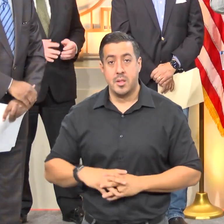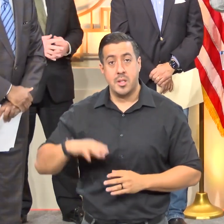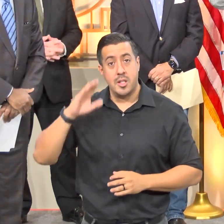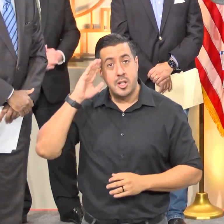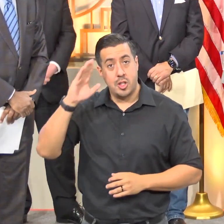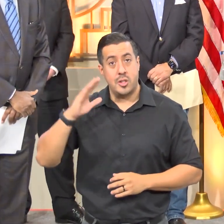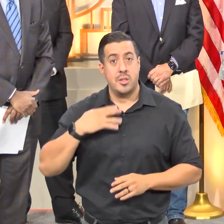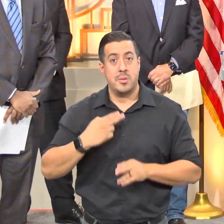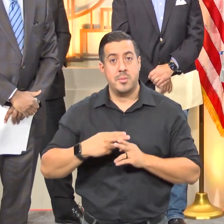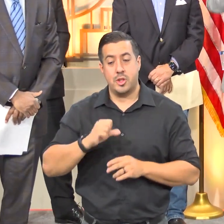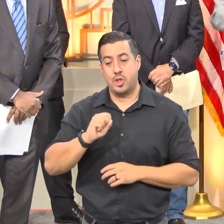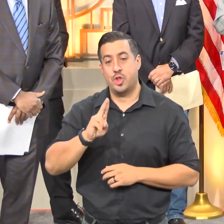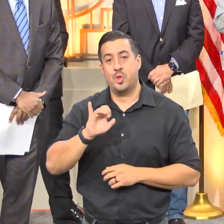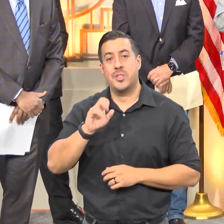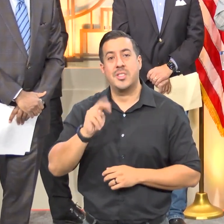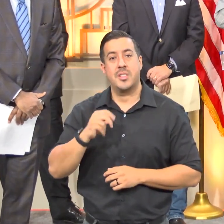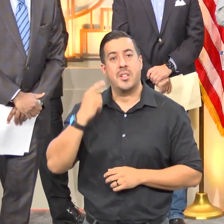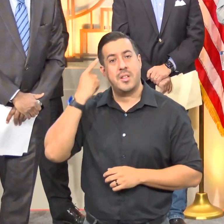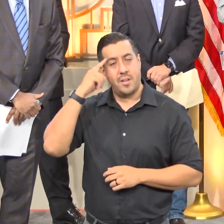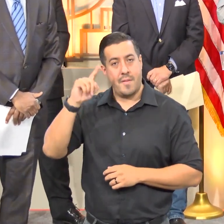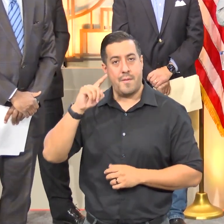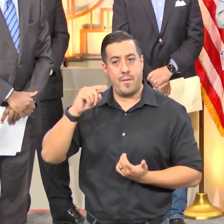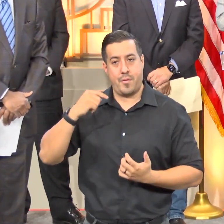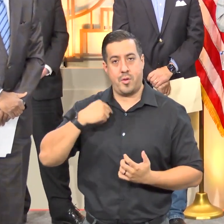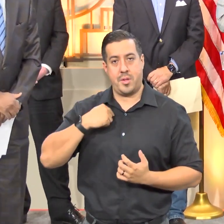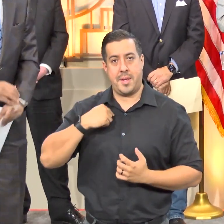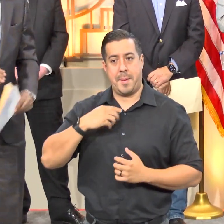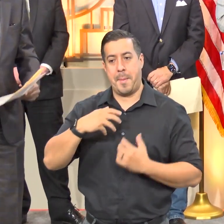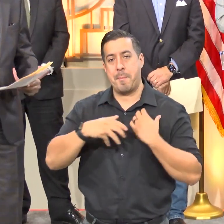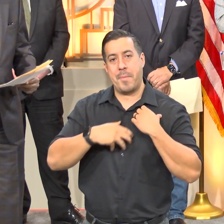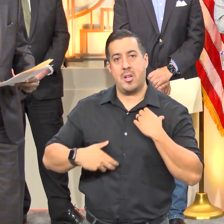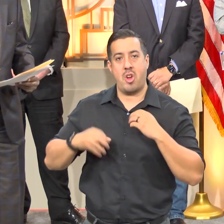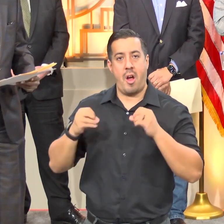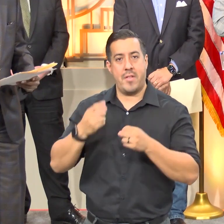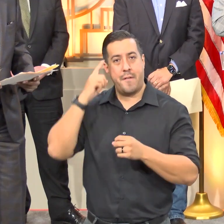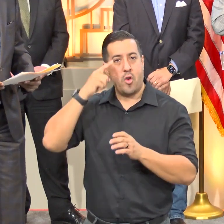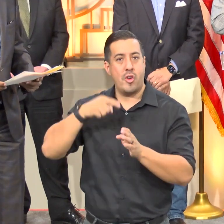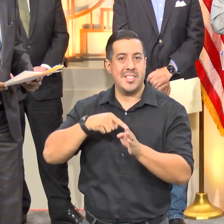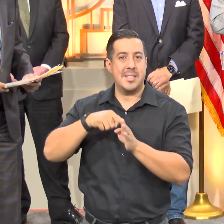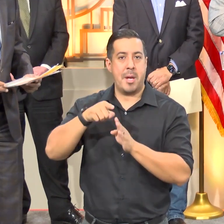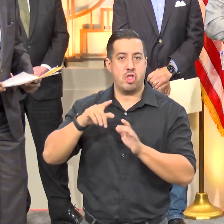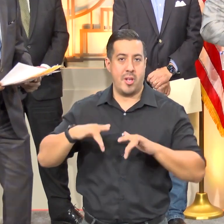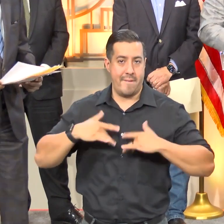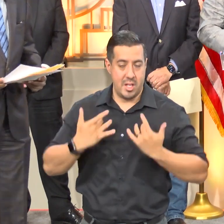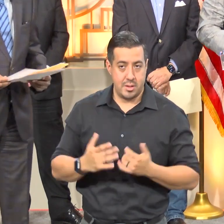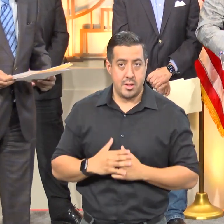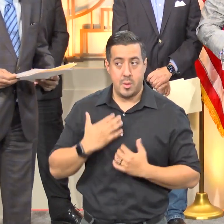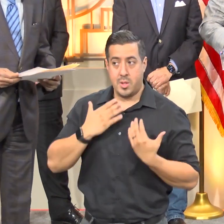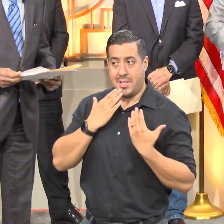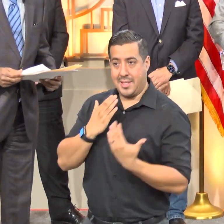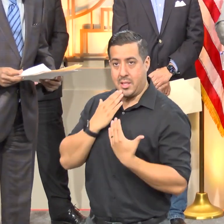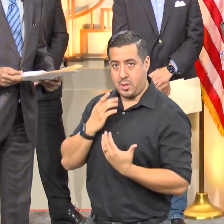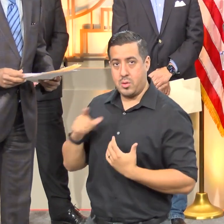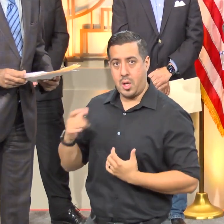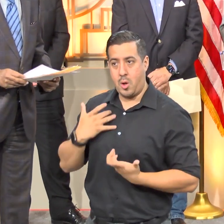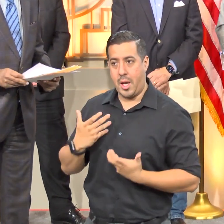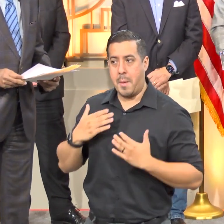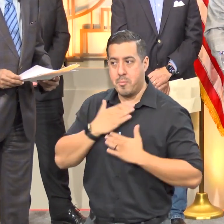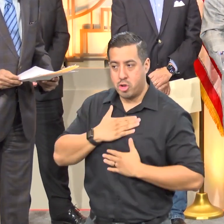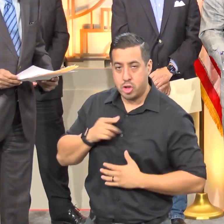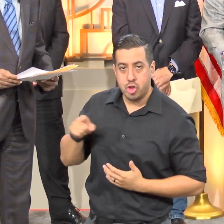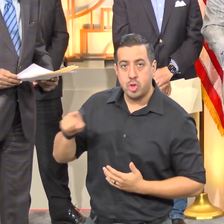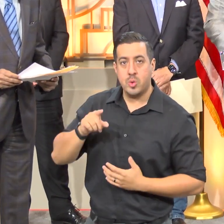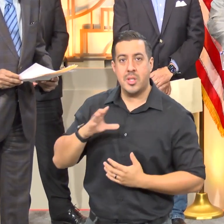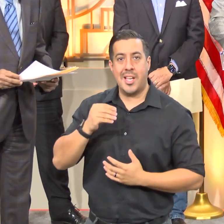Hello, I'm Susan Christian, Director of the Mayor's Office of Special Events. And first, thank you, Mayor. I appreciate you and